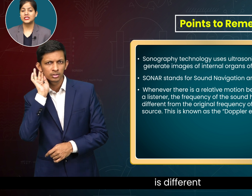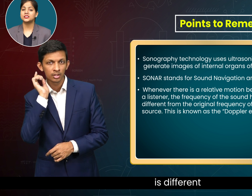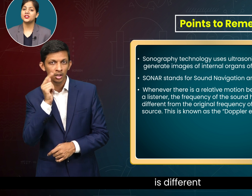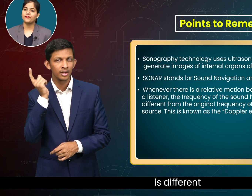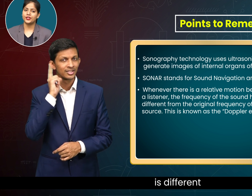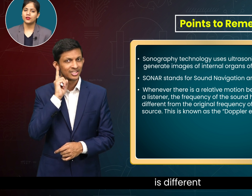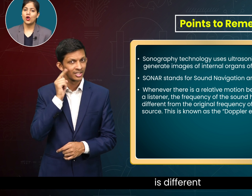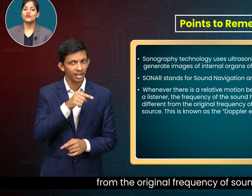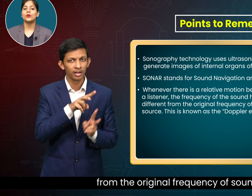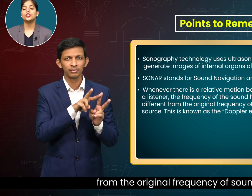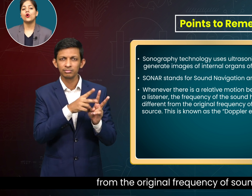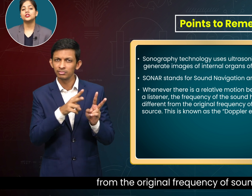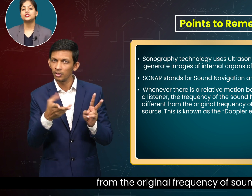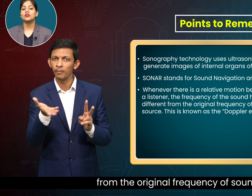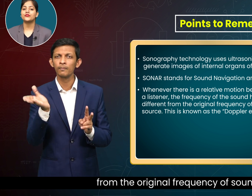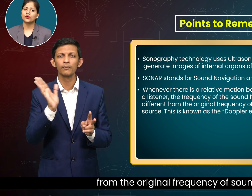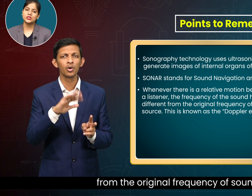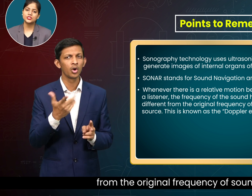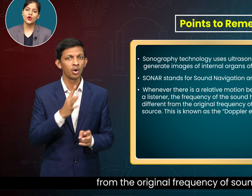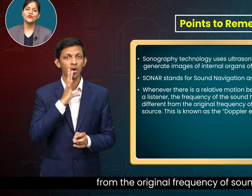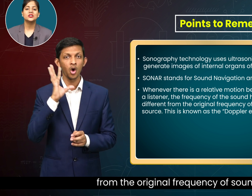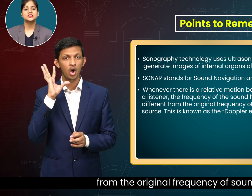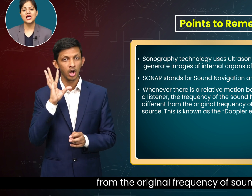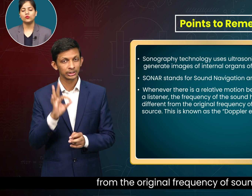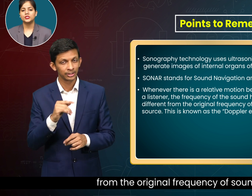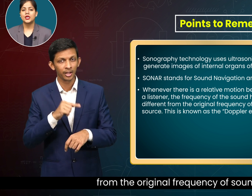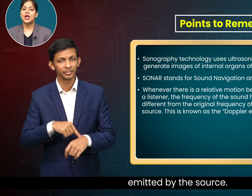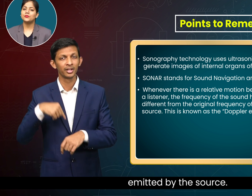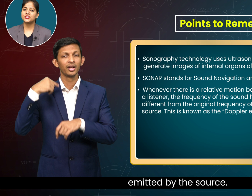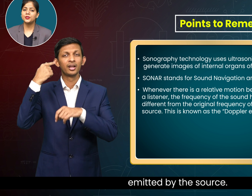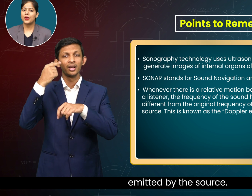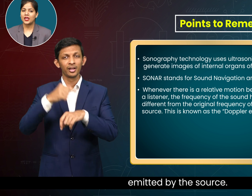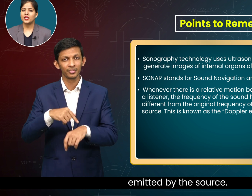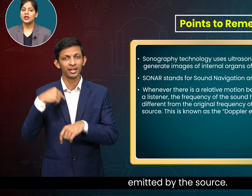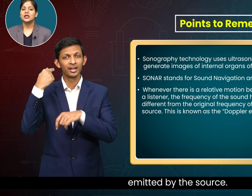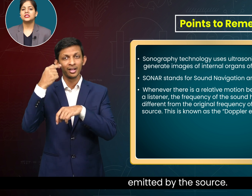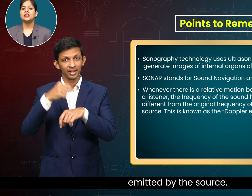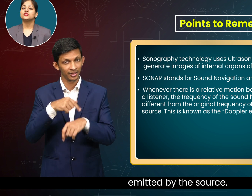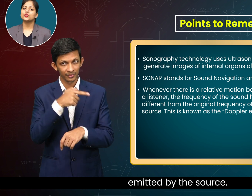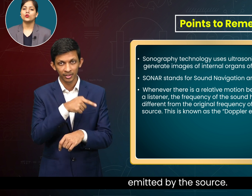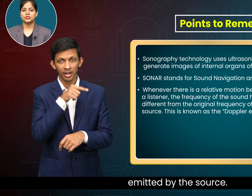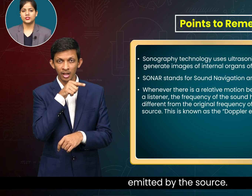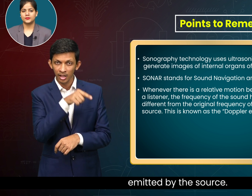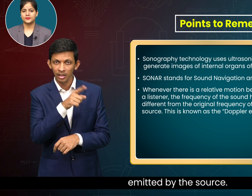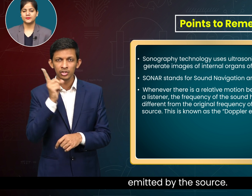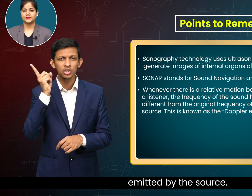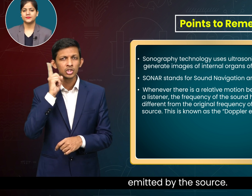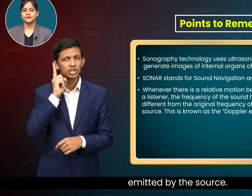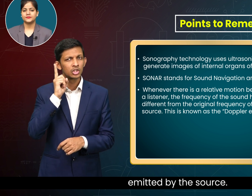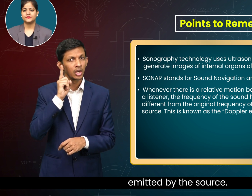listener is different from the original frequency of sound emitted by the source.